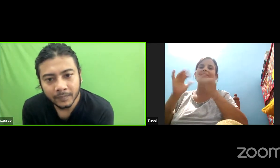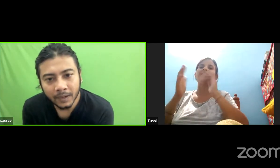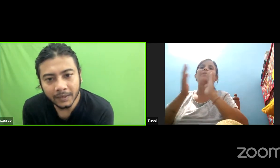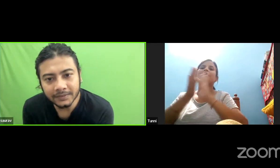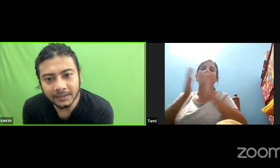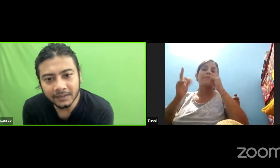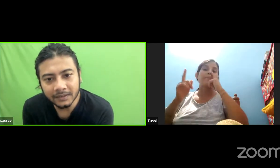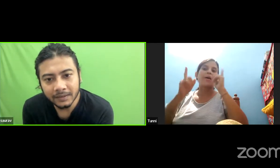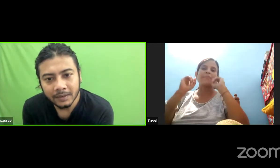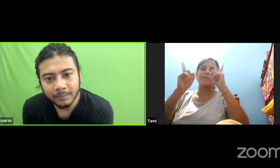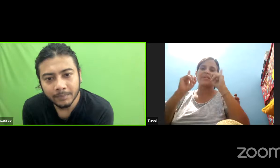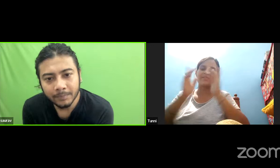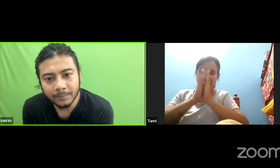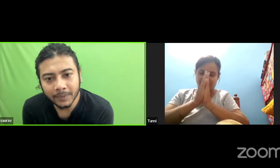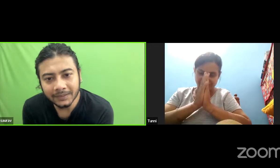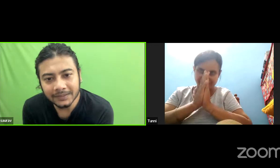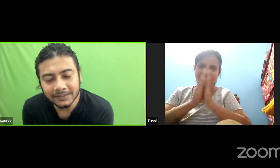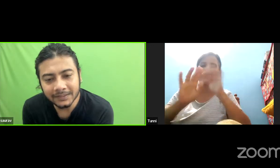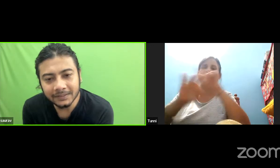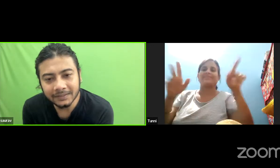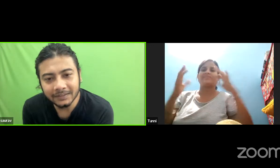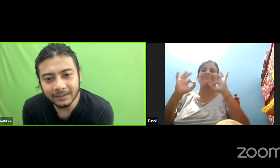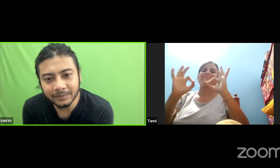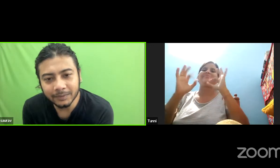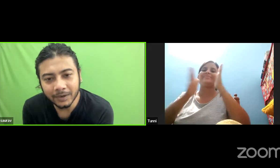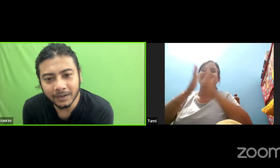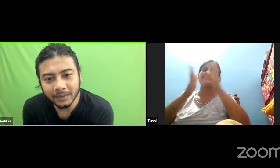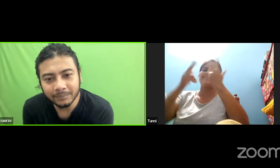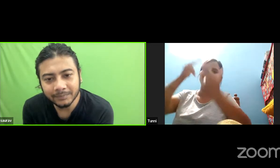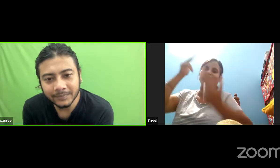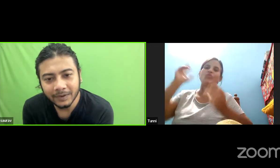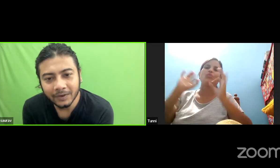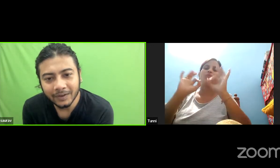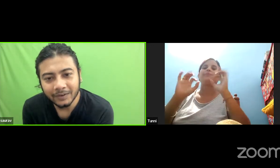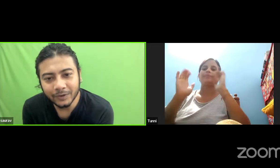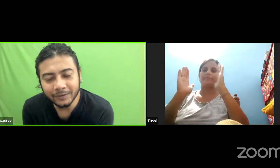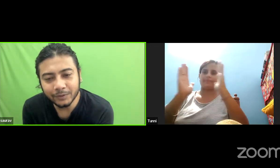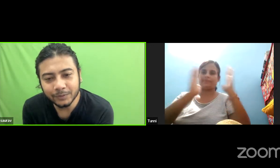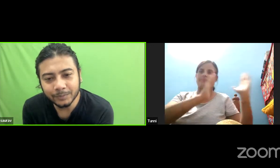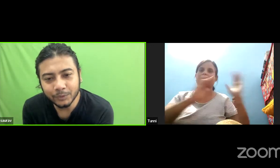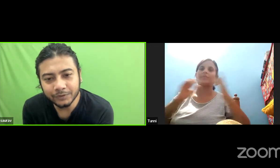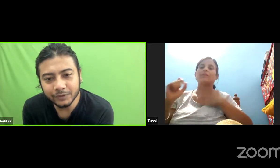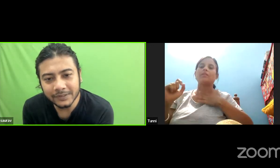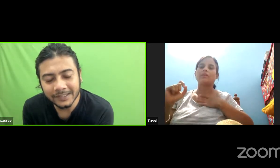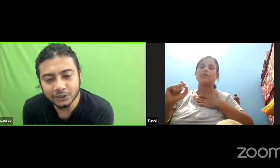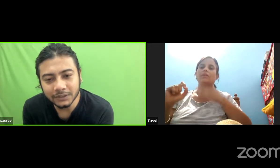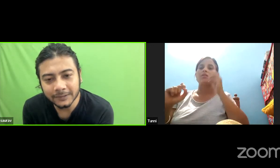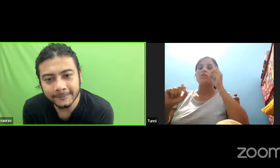Hare Krishna, Mataji, Dandavat Pranam. Today was a beautiful session.